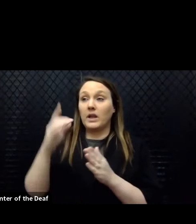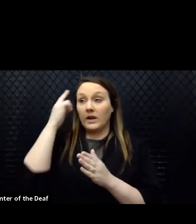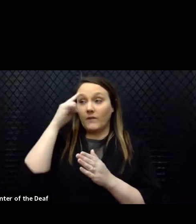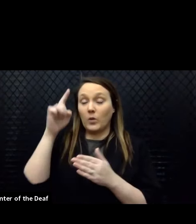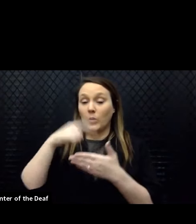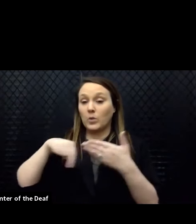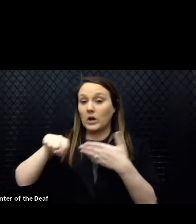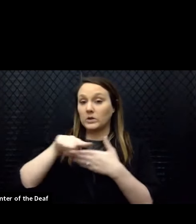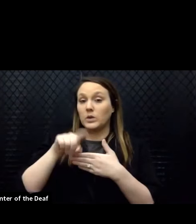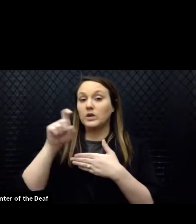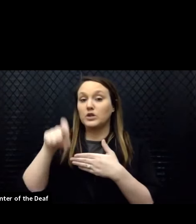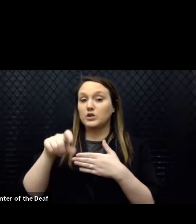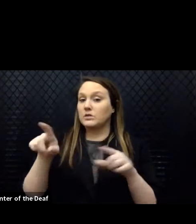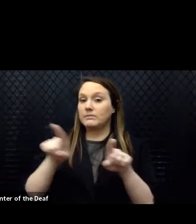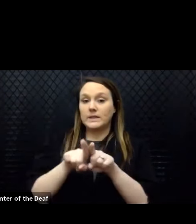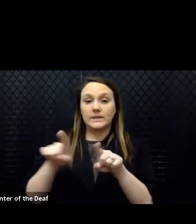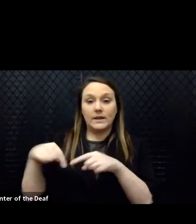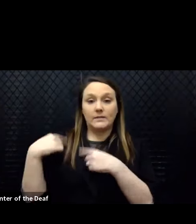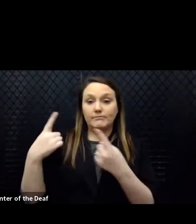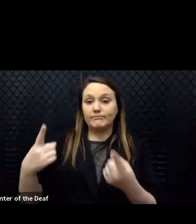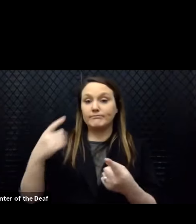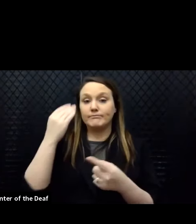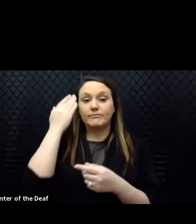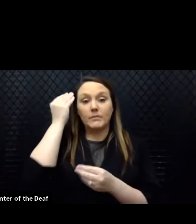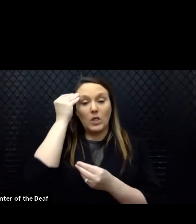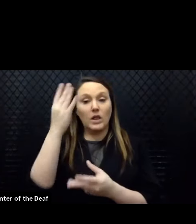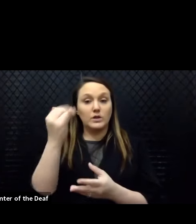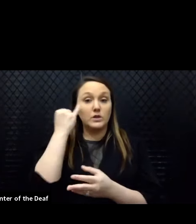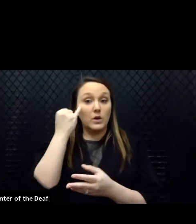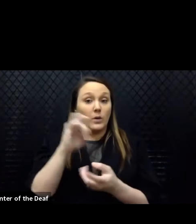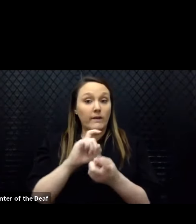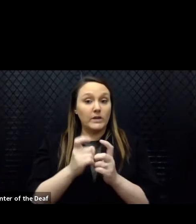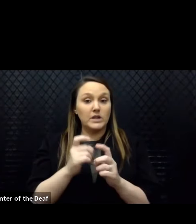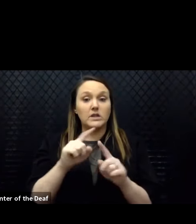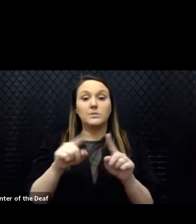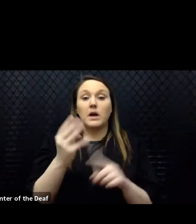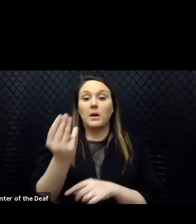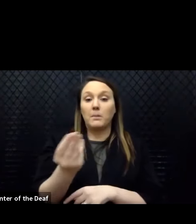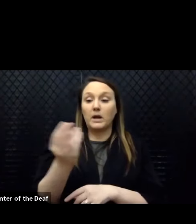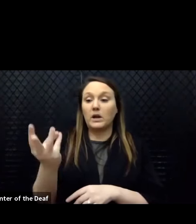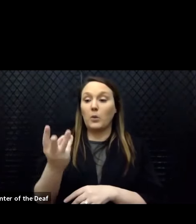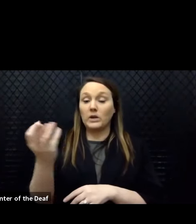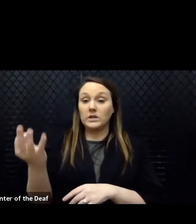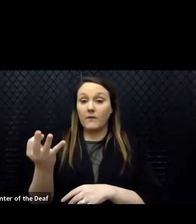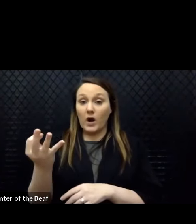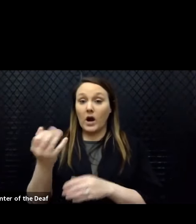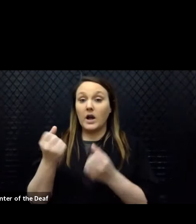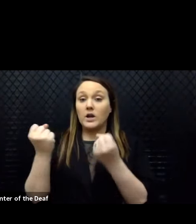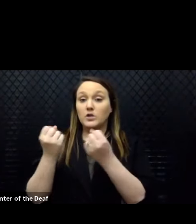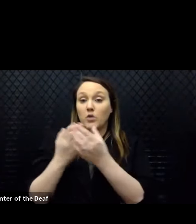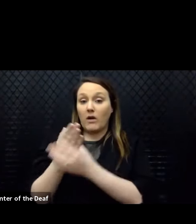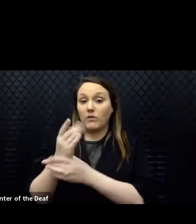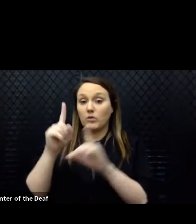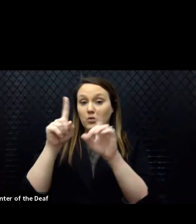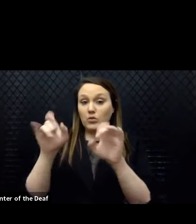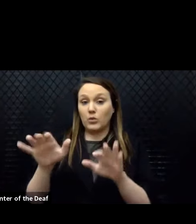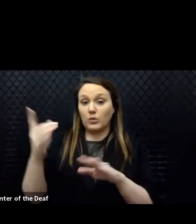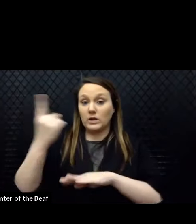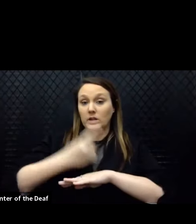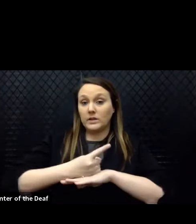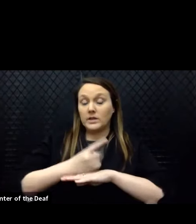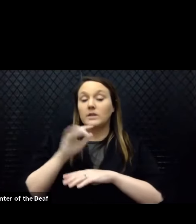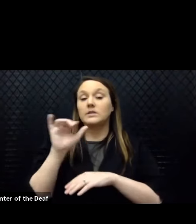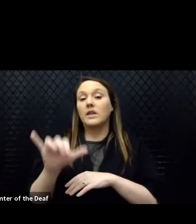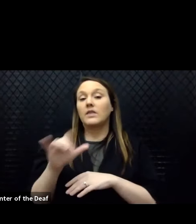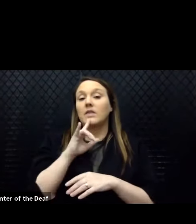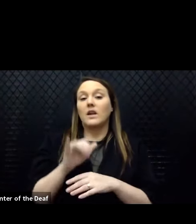week should stay the same. We'll let you know if it changes, but Monday, Wednesday, and Friday are our drive-through testing days. And that's really, it helps